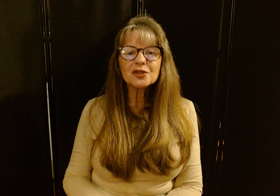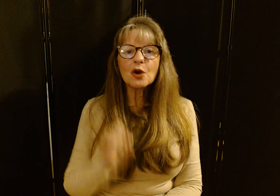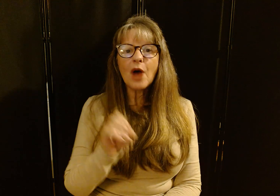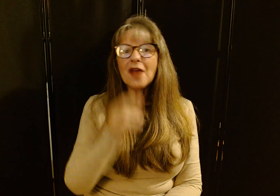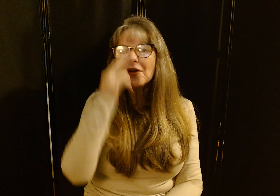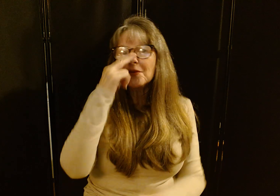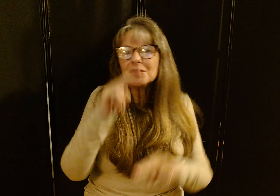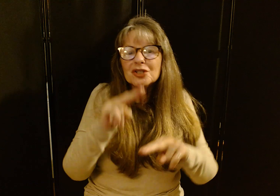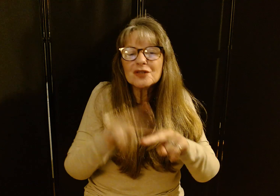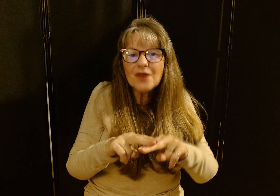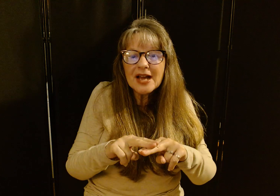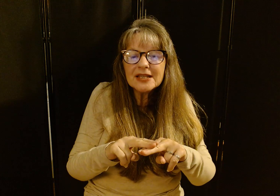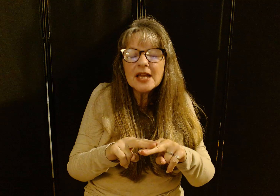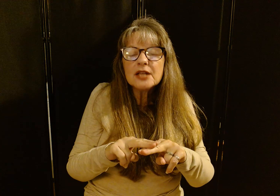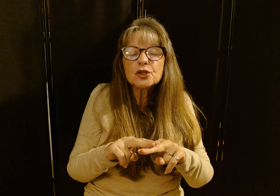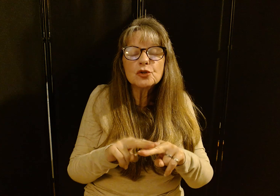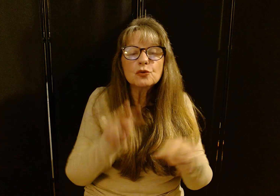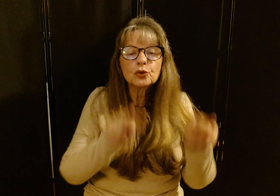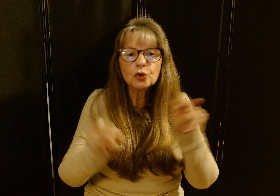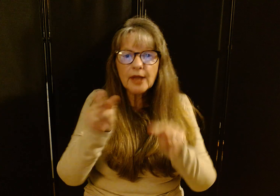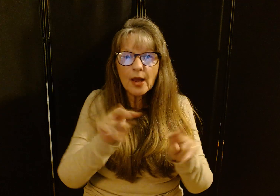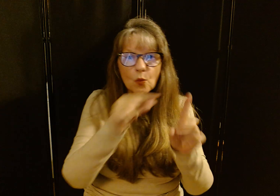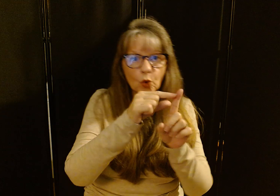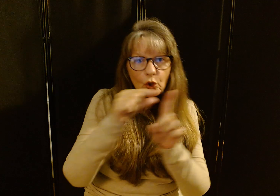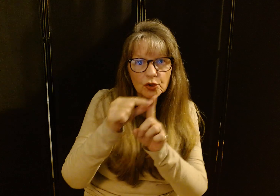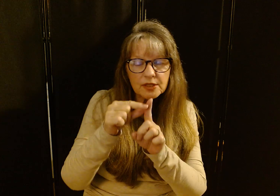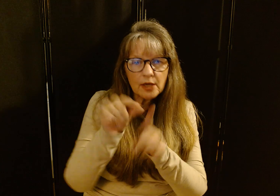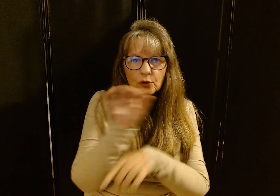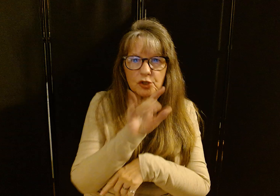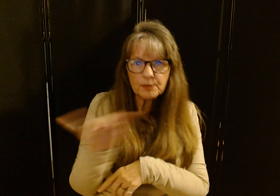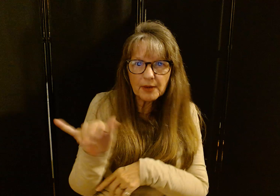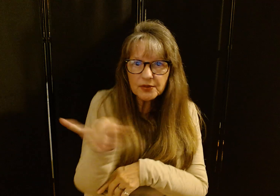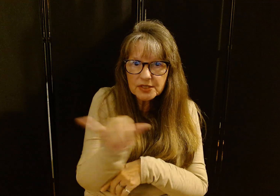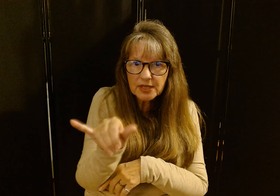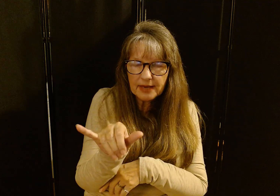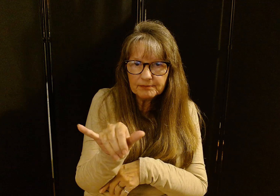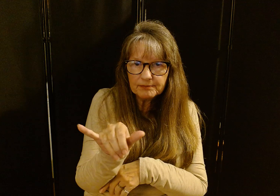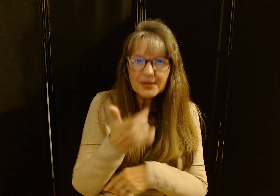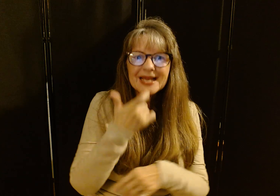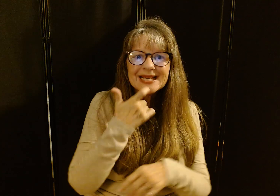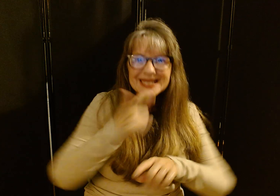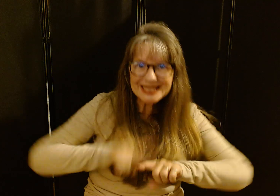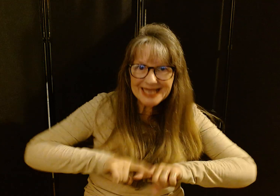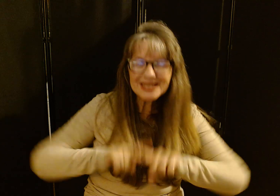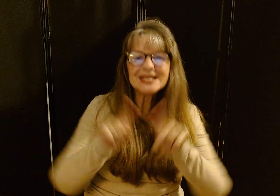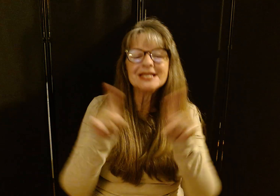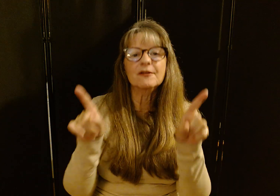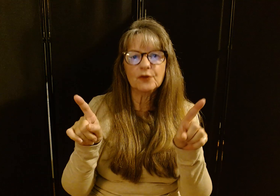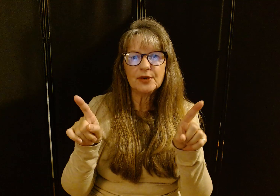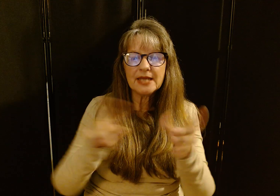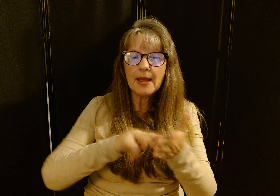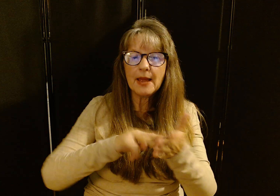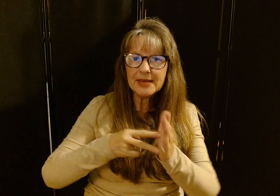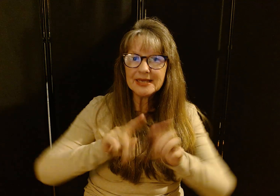I thought that was just fun to look at words that are spelled the same, said different, and mean